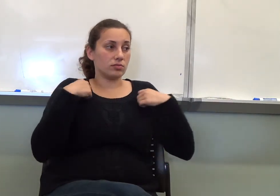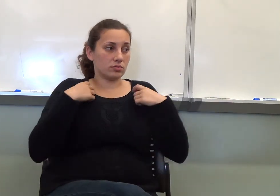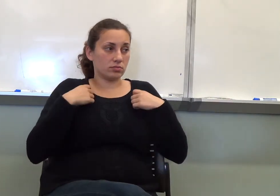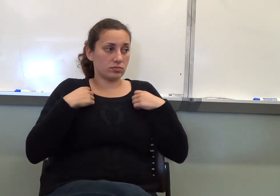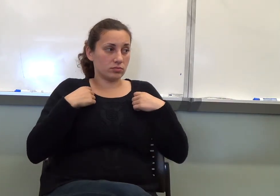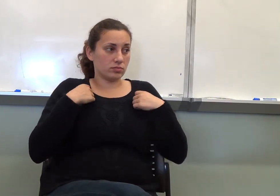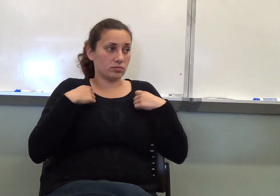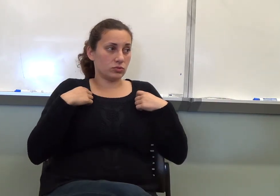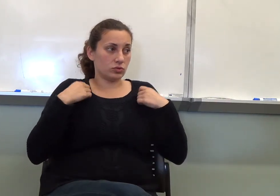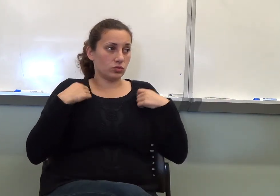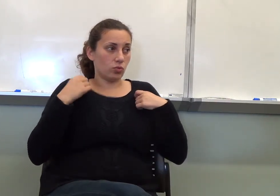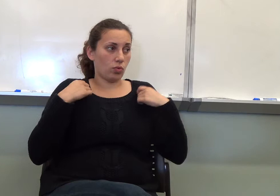73.